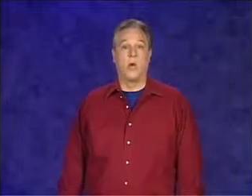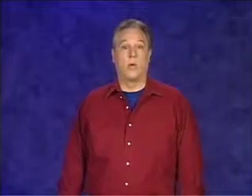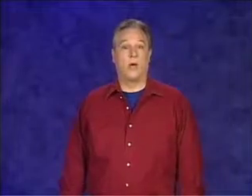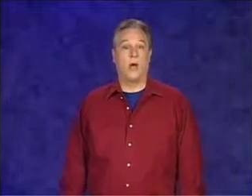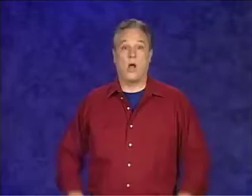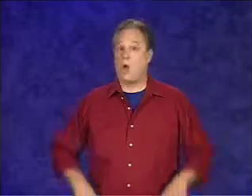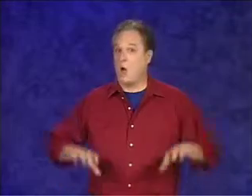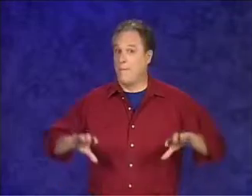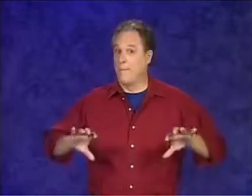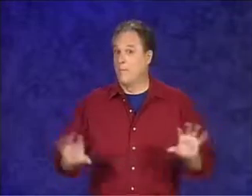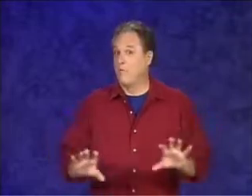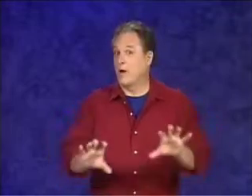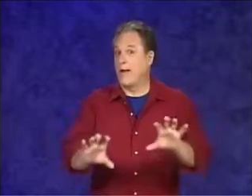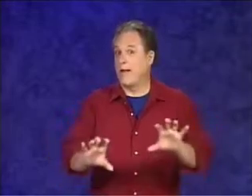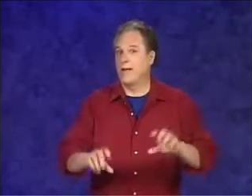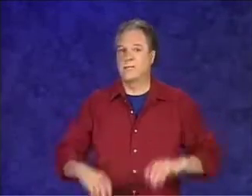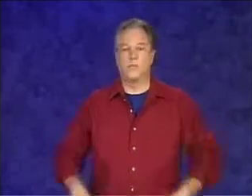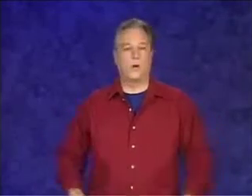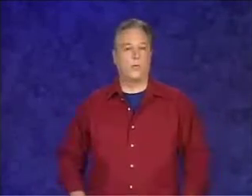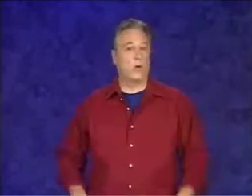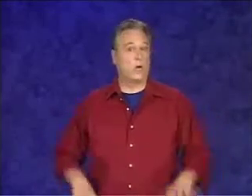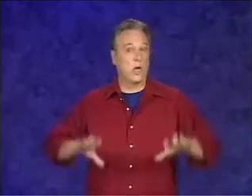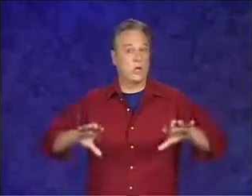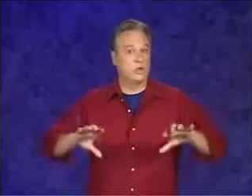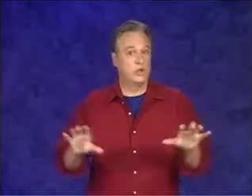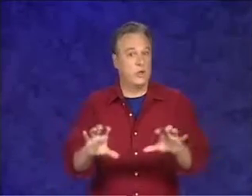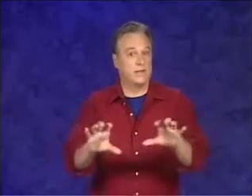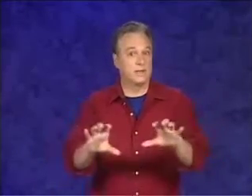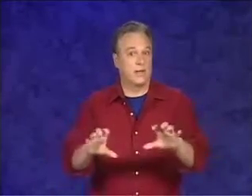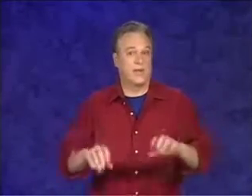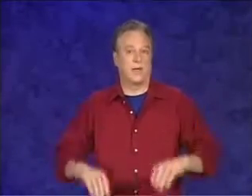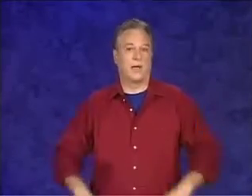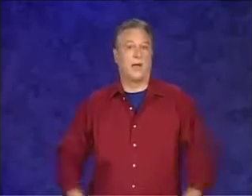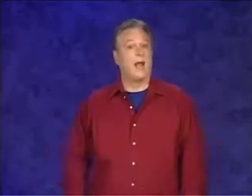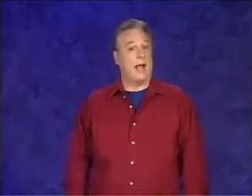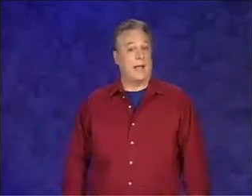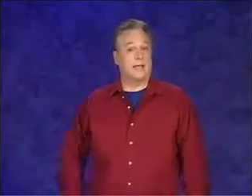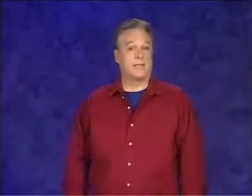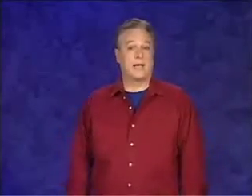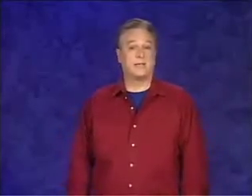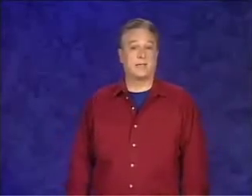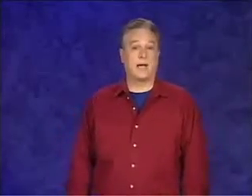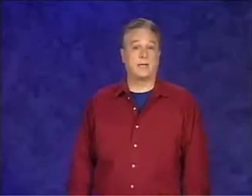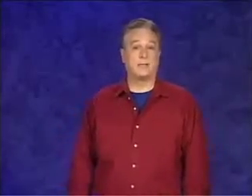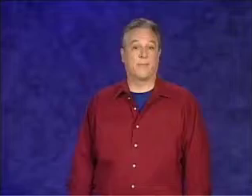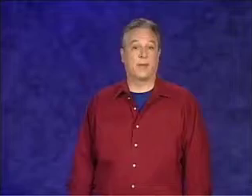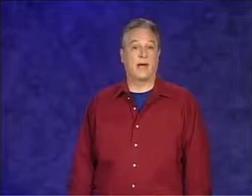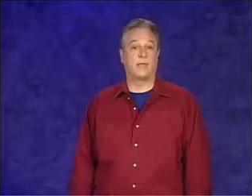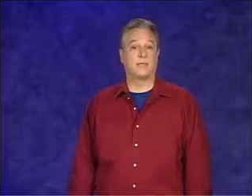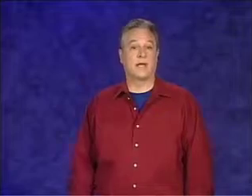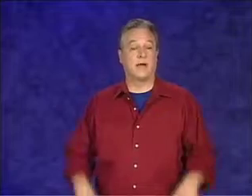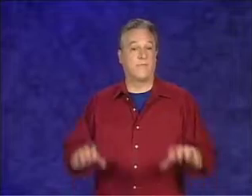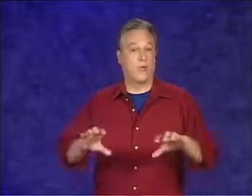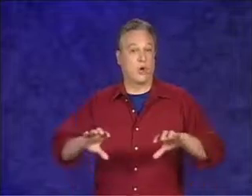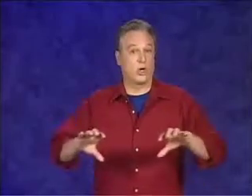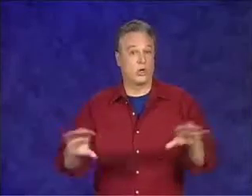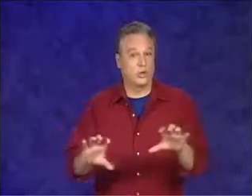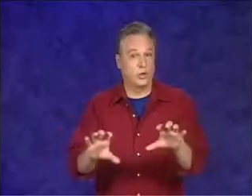We all move our hands when we're doing something. At least that's the concept behind the sign for